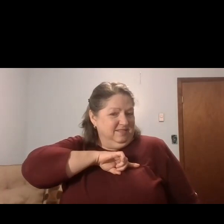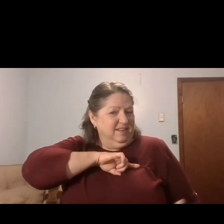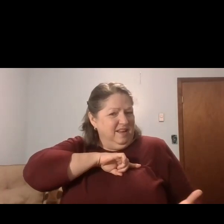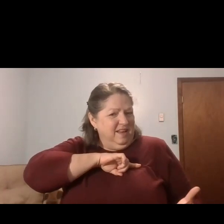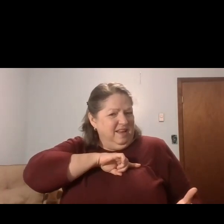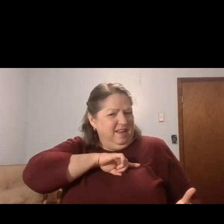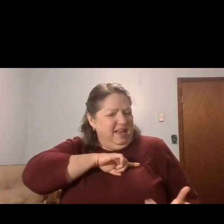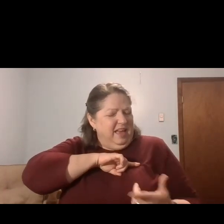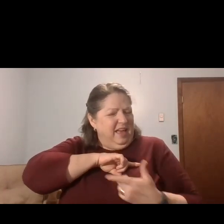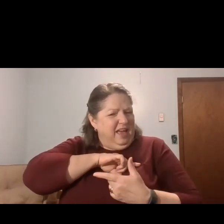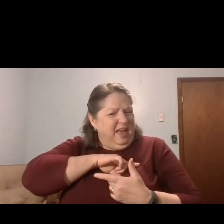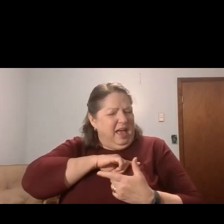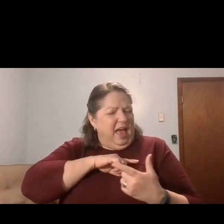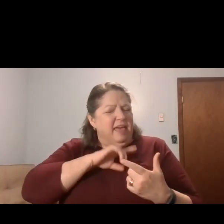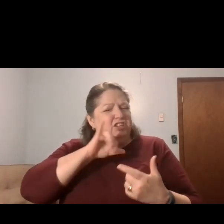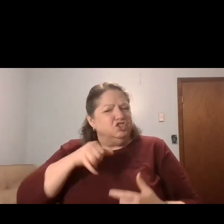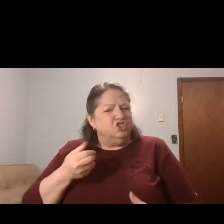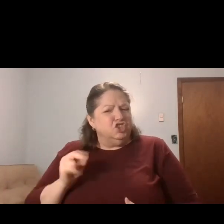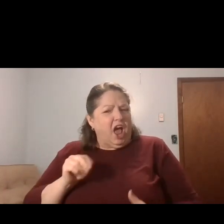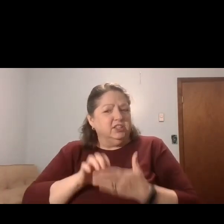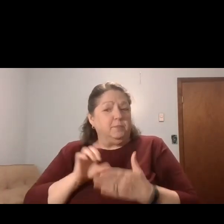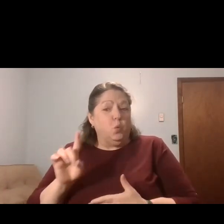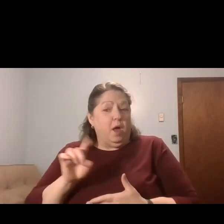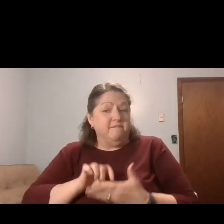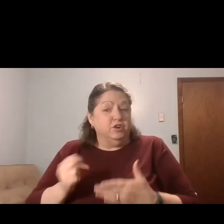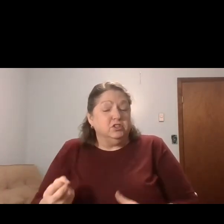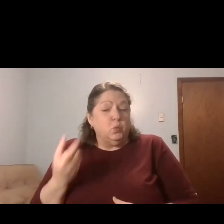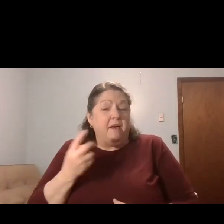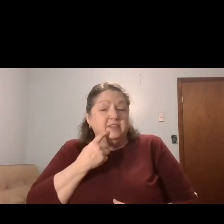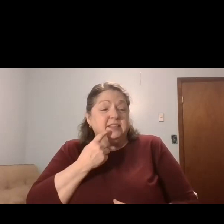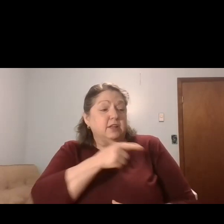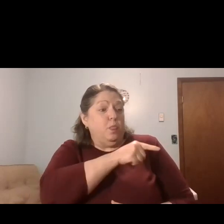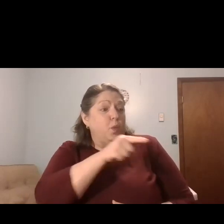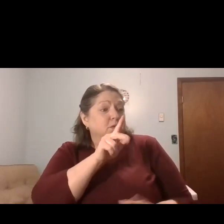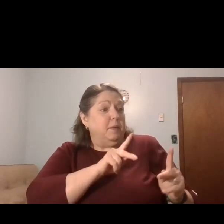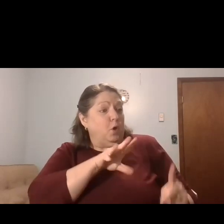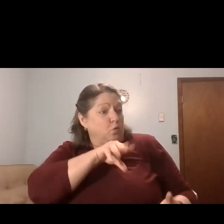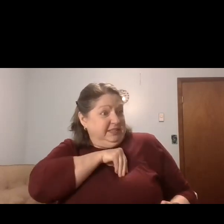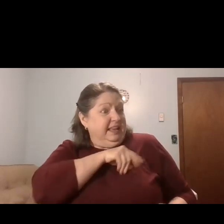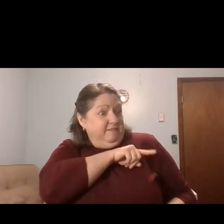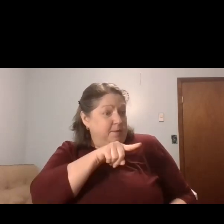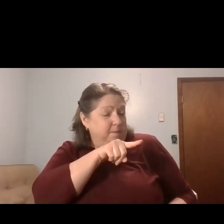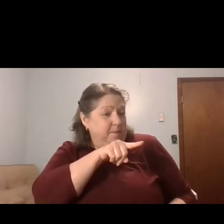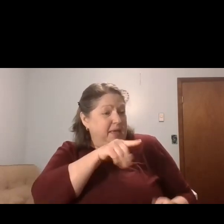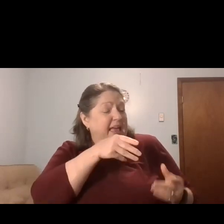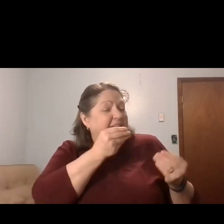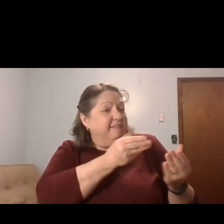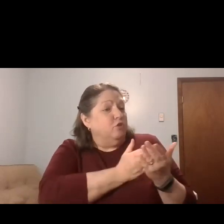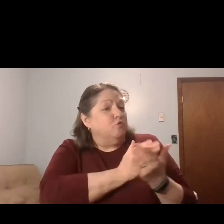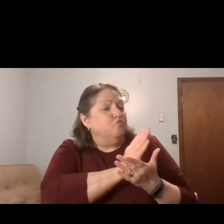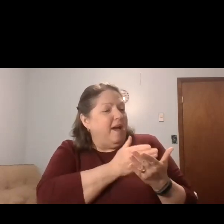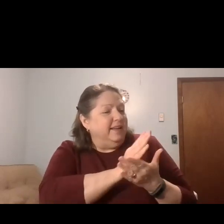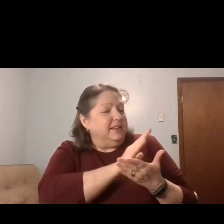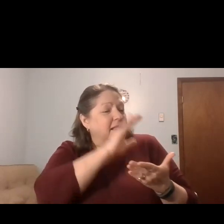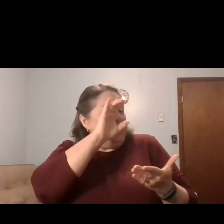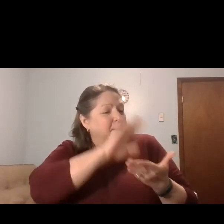who received him, to those who believed in his name, to them he gave the right to become children of God.